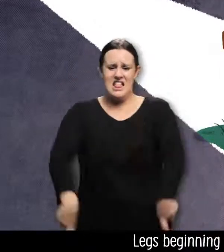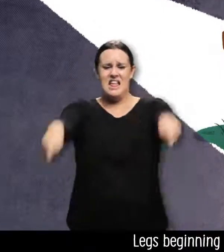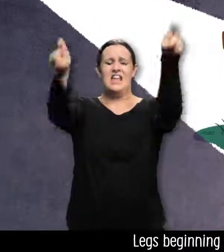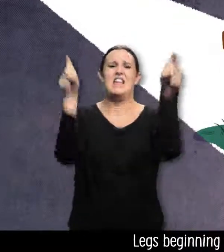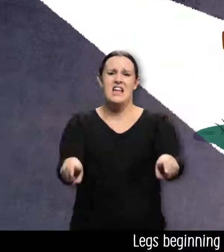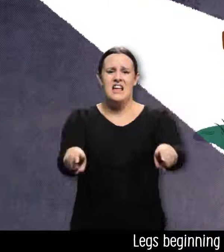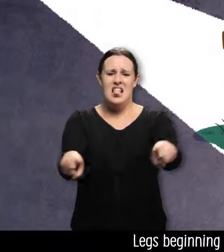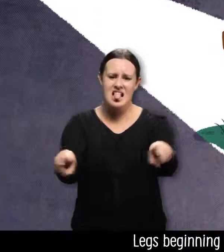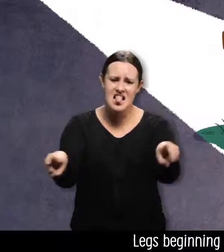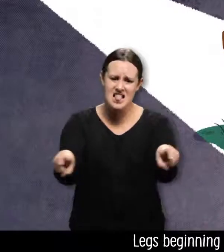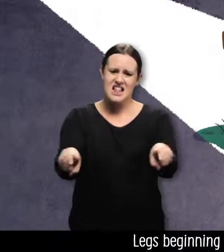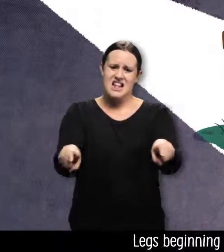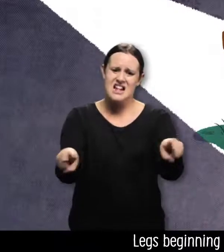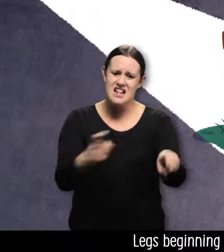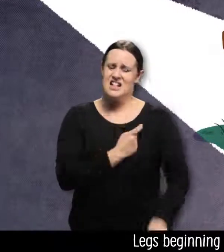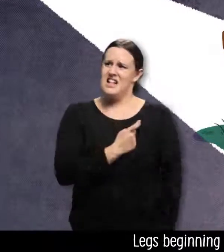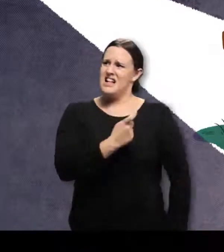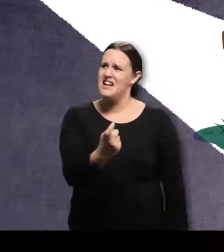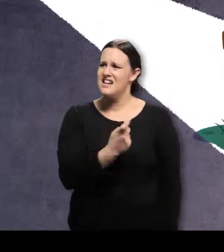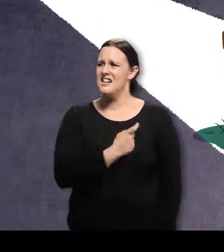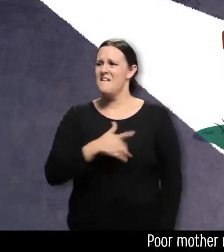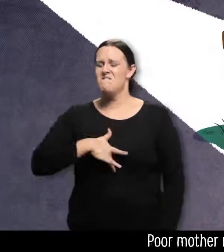legs beginning to throb